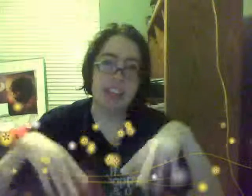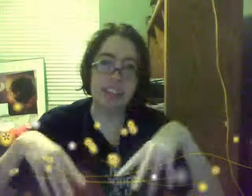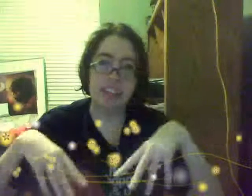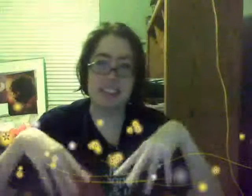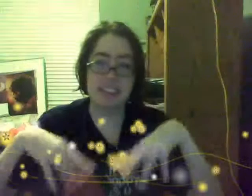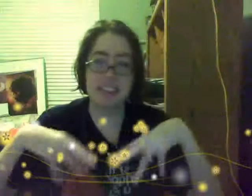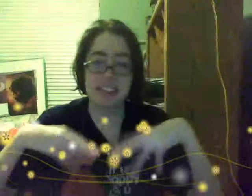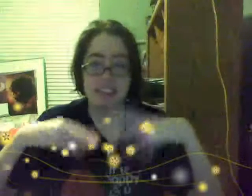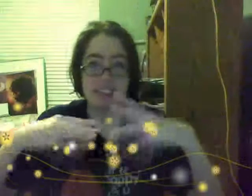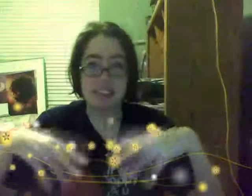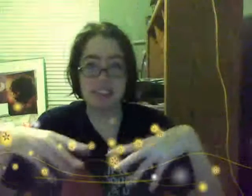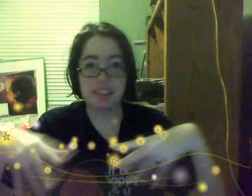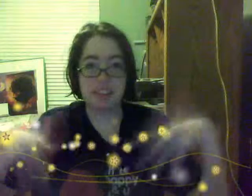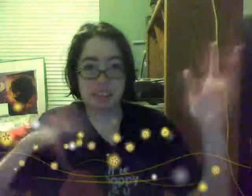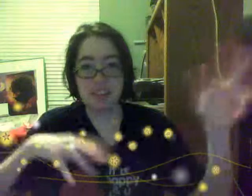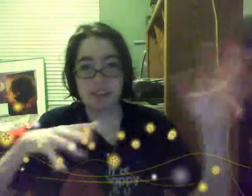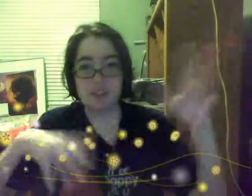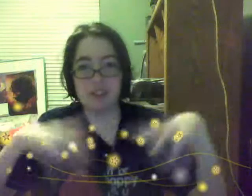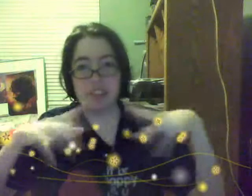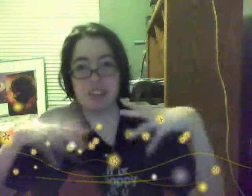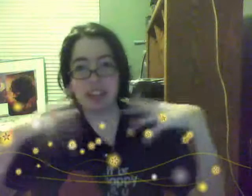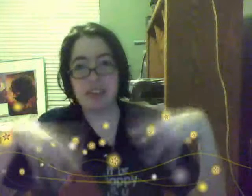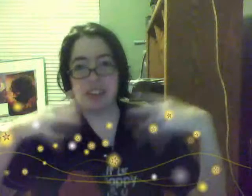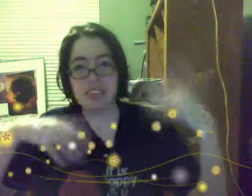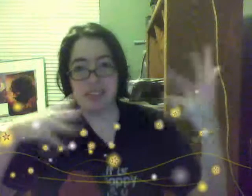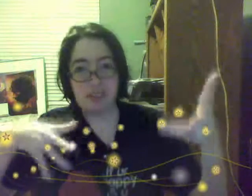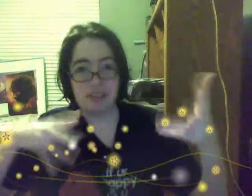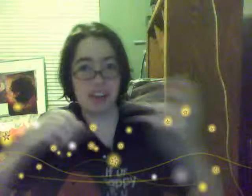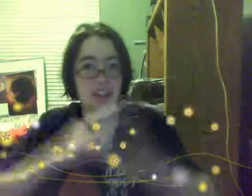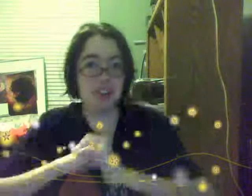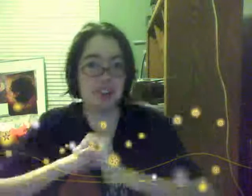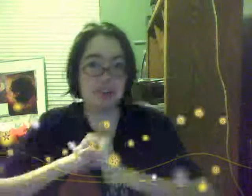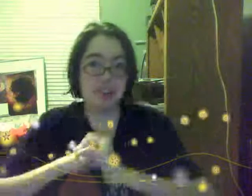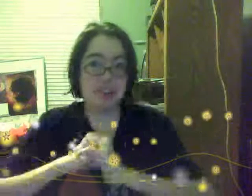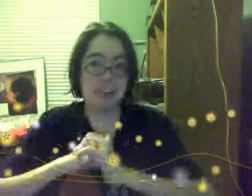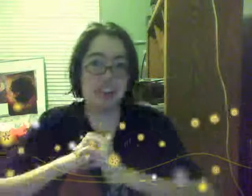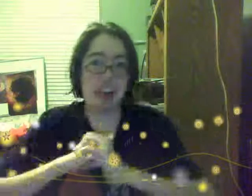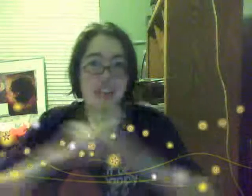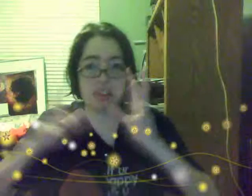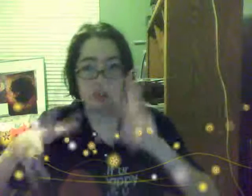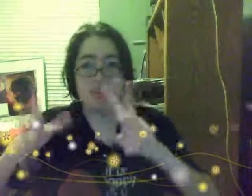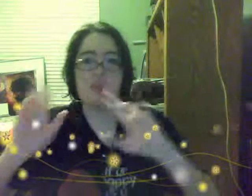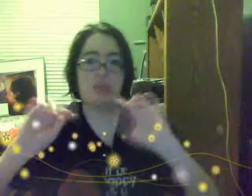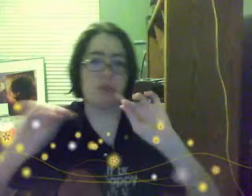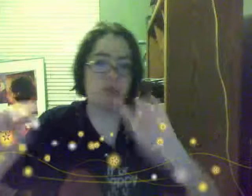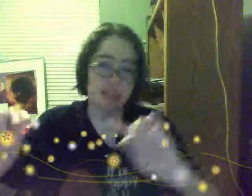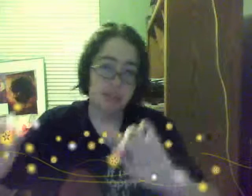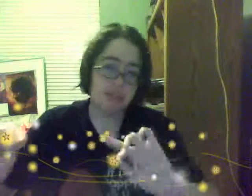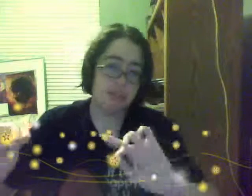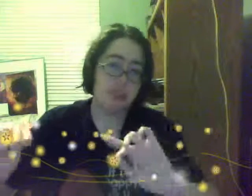And, you know, so Kevin is the stepfather. And so the original